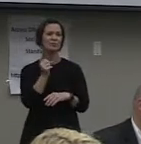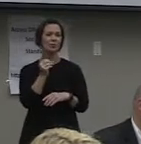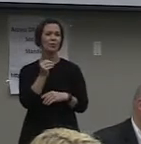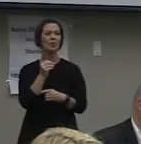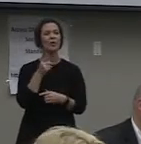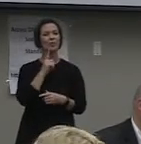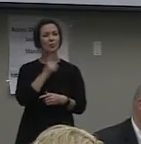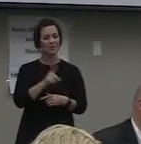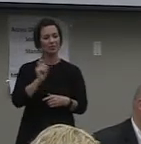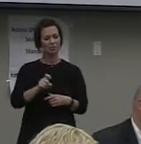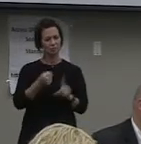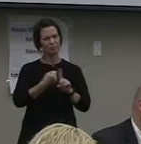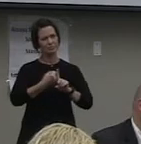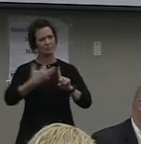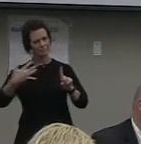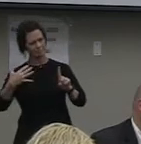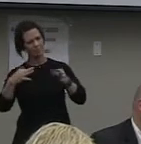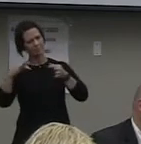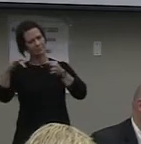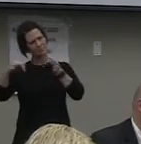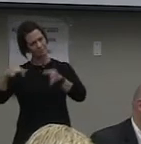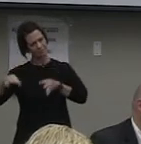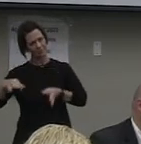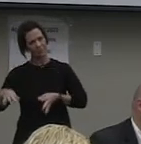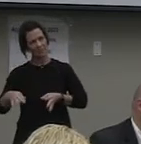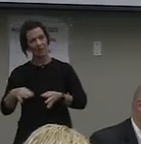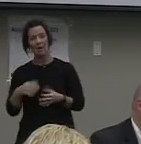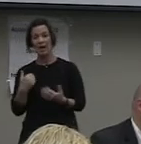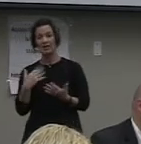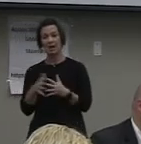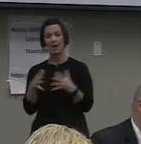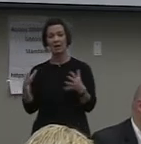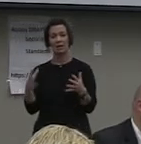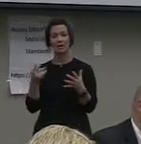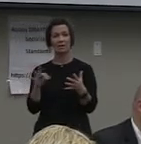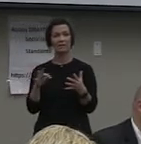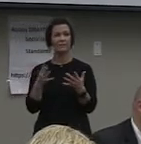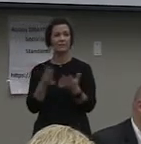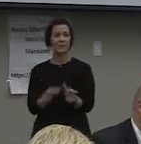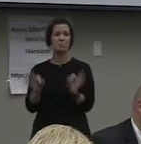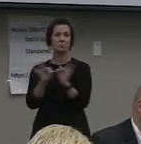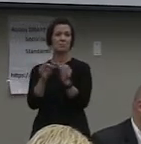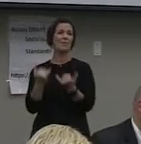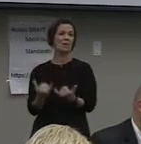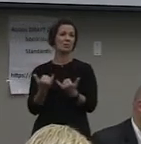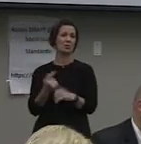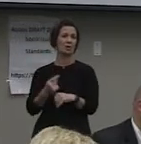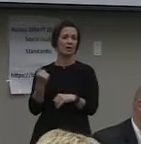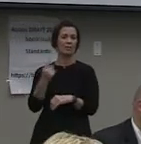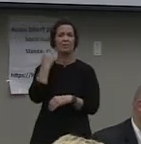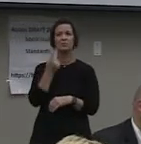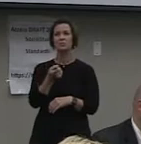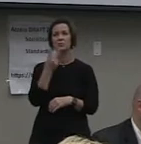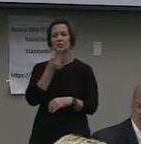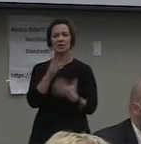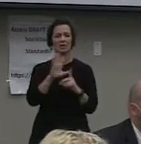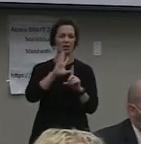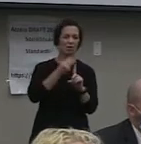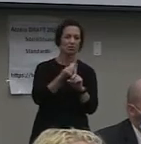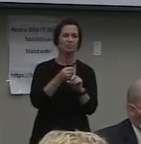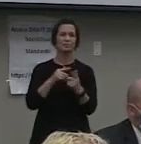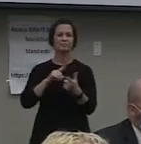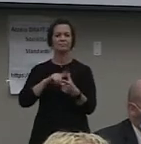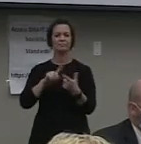explained, and it has a lot of relevance today, because you'll find that things like the culture and the